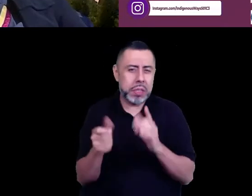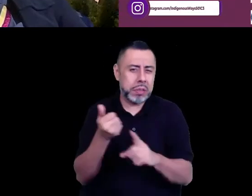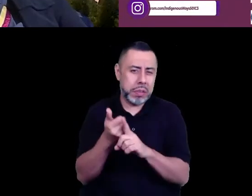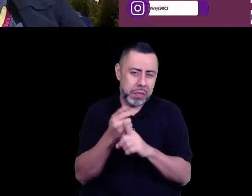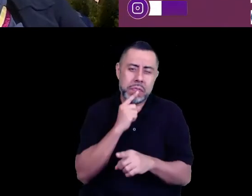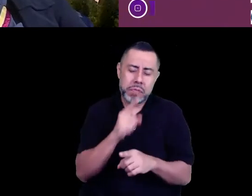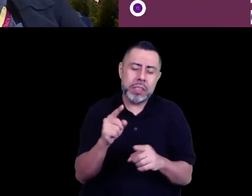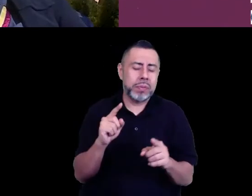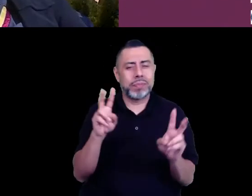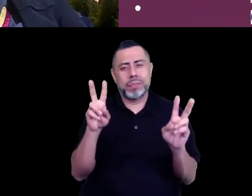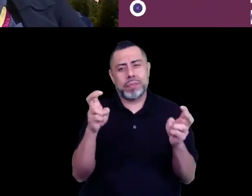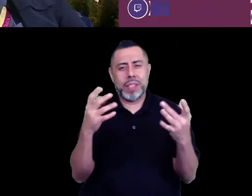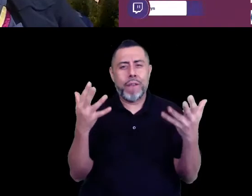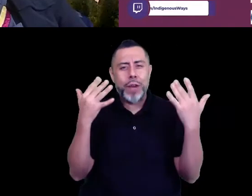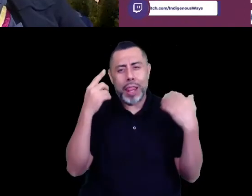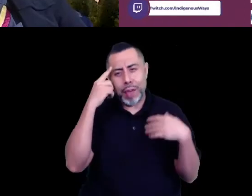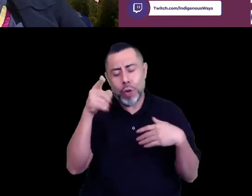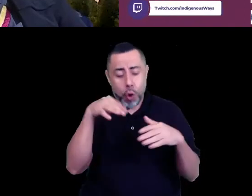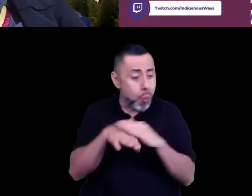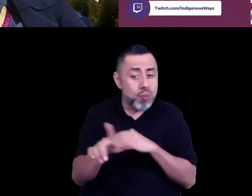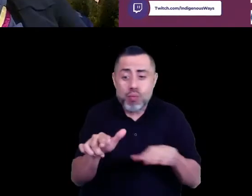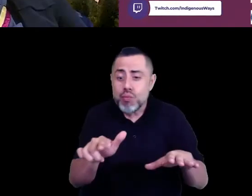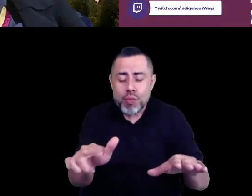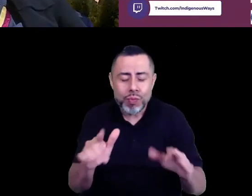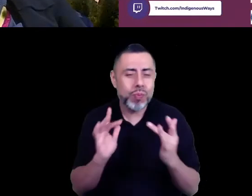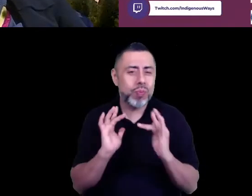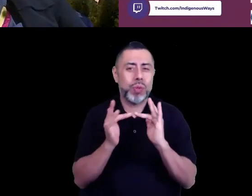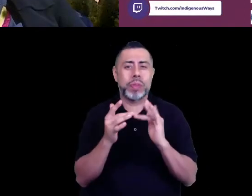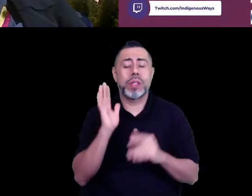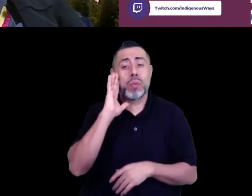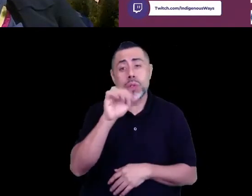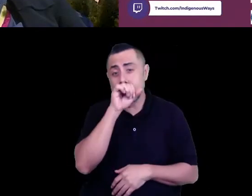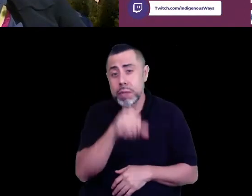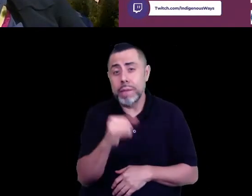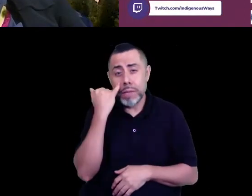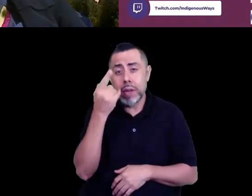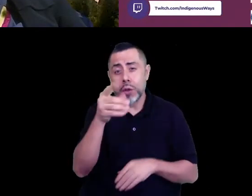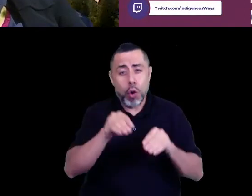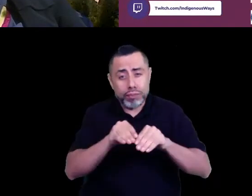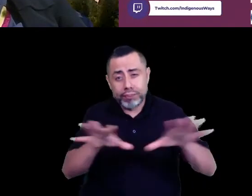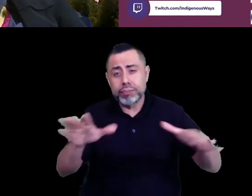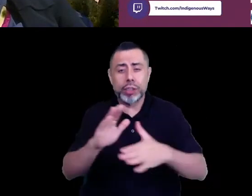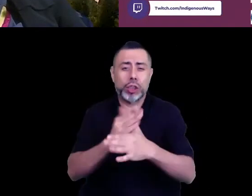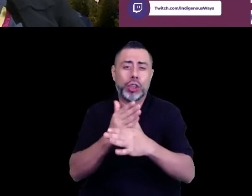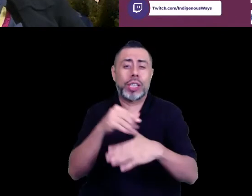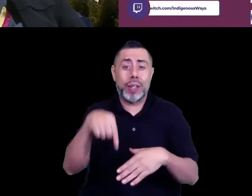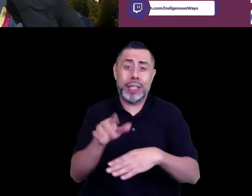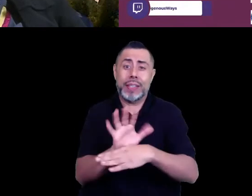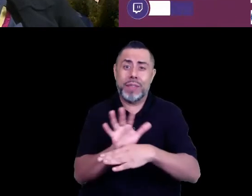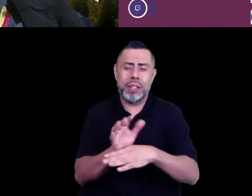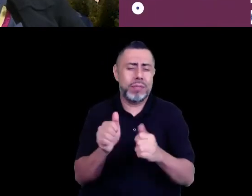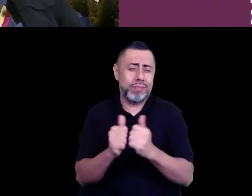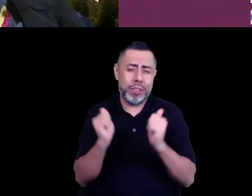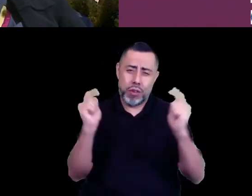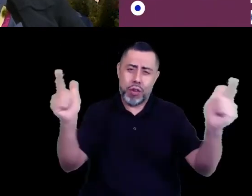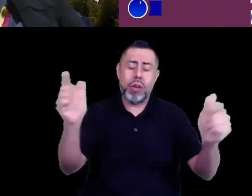And we would love for you to share this recorded video with everyone, which will be available in the next 48 hours on